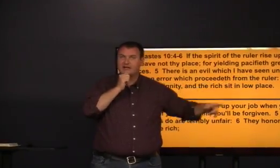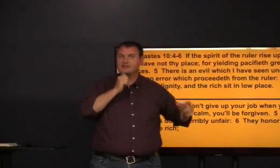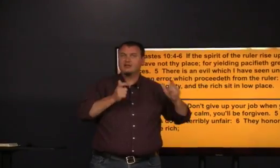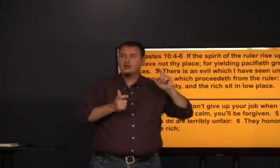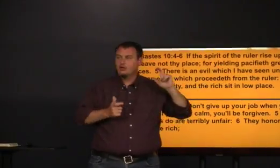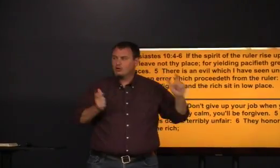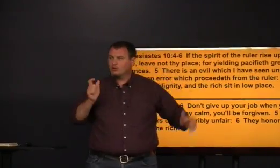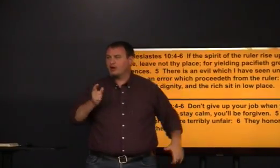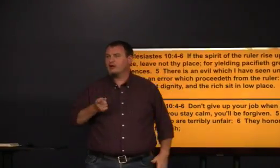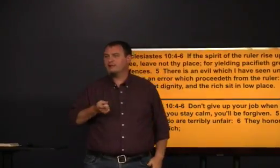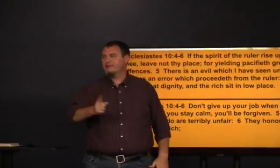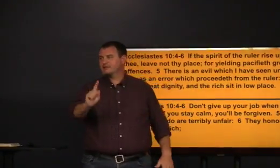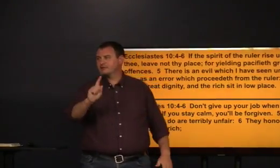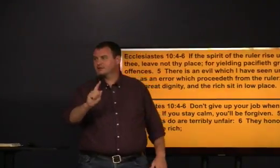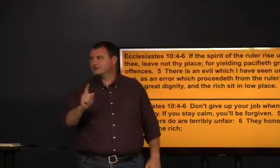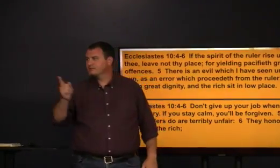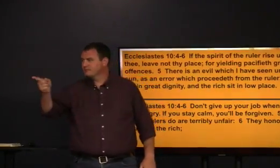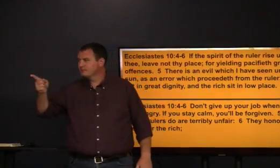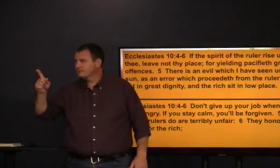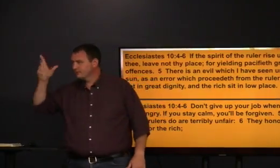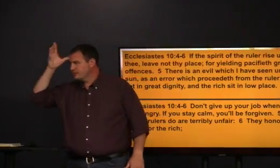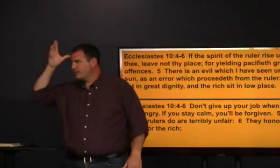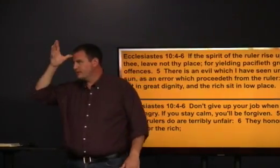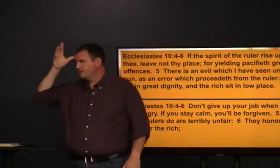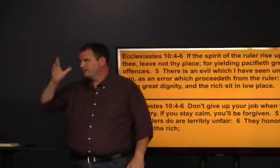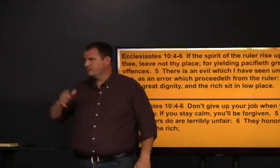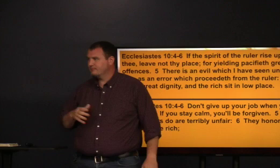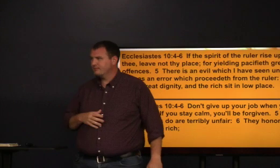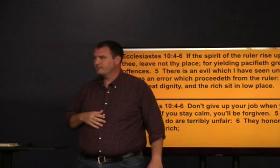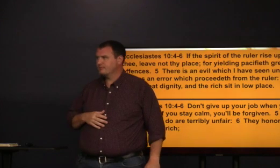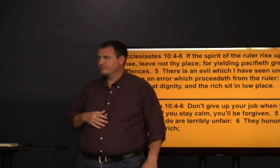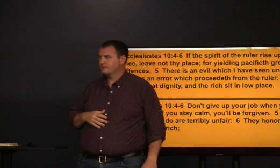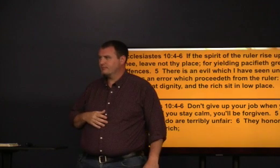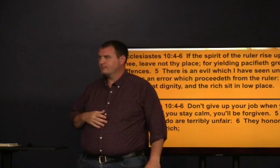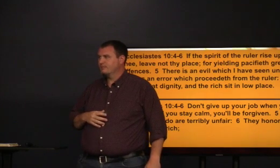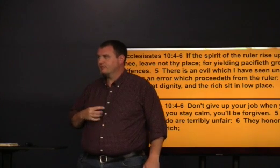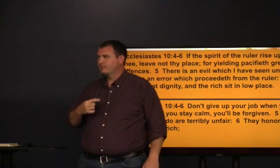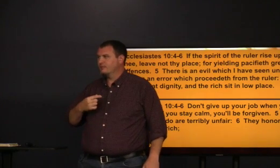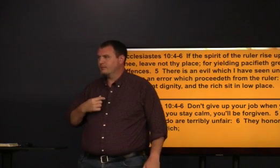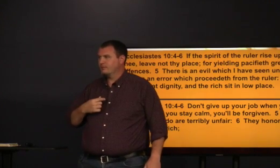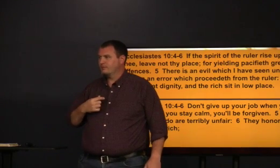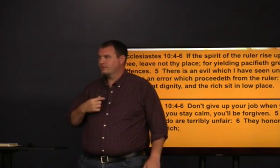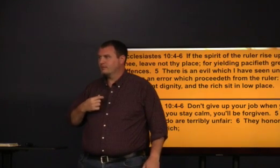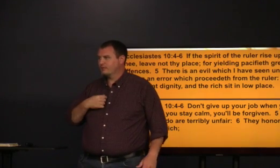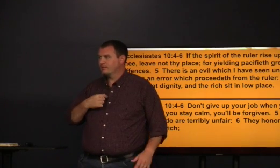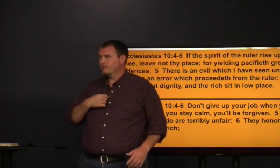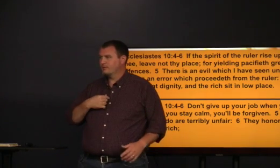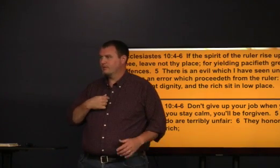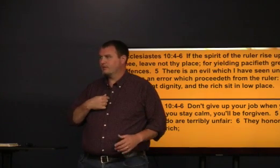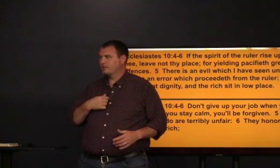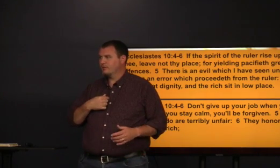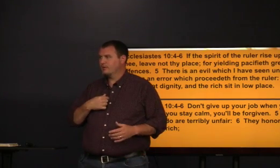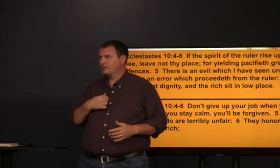pacifies great offenses. Okay? I become angry all the